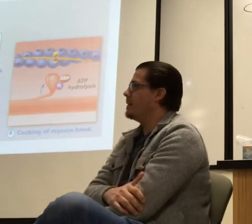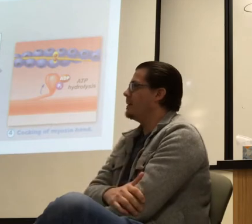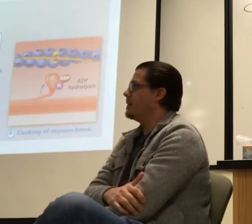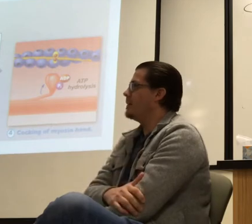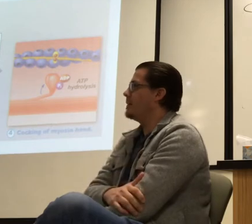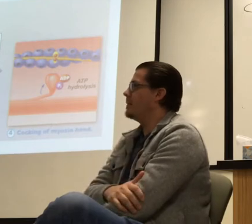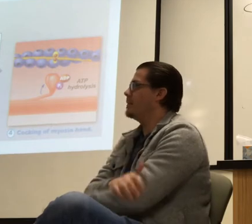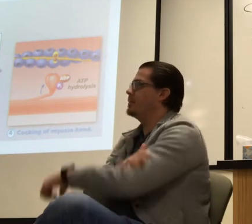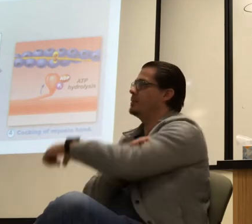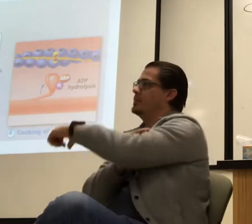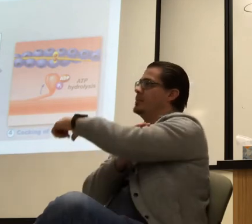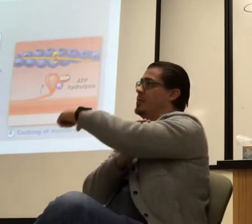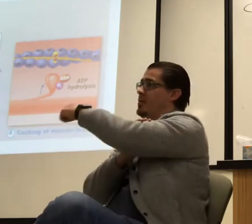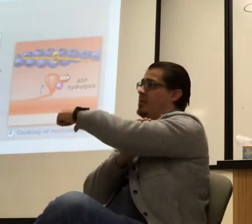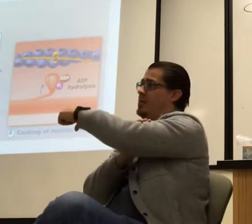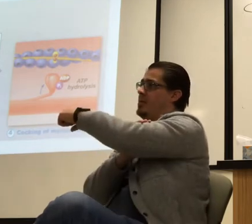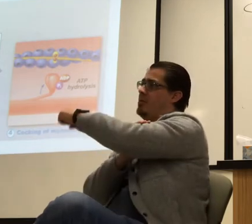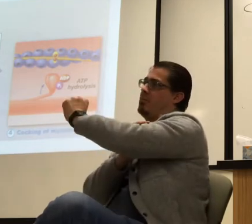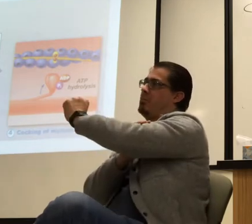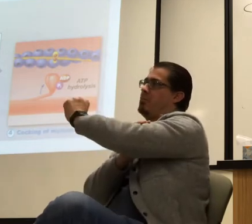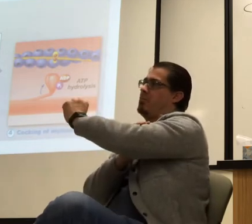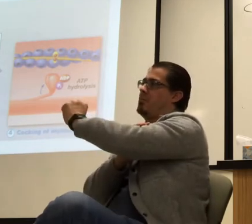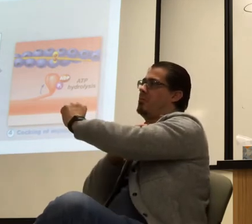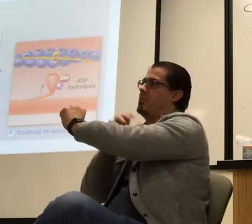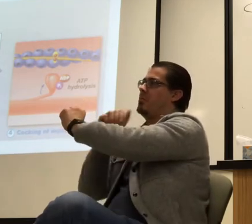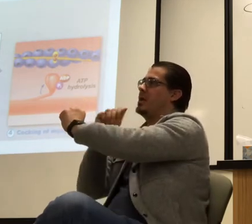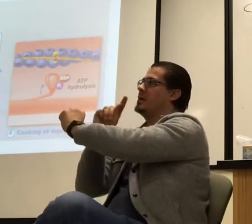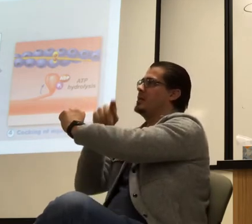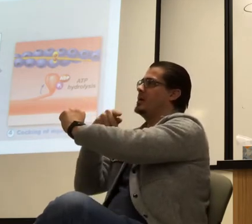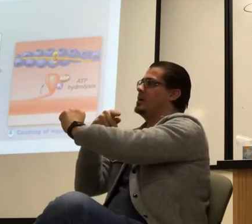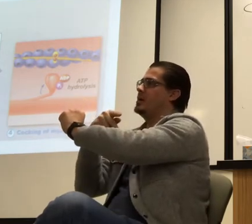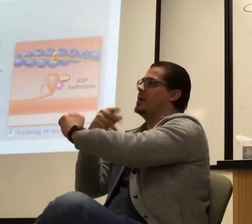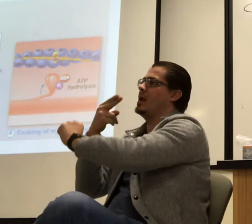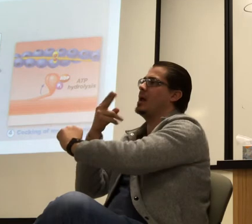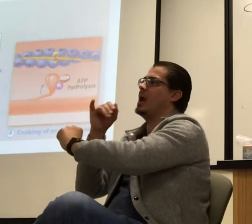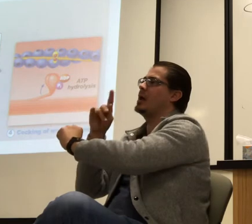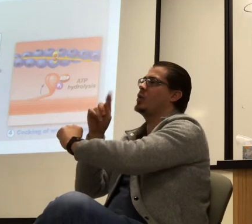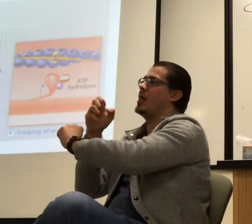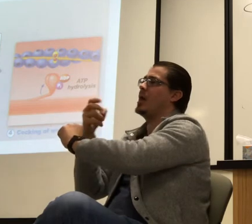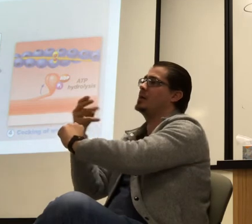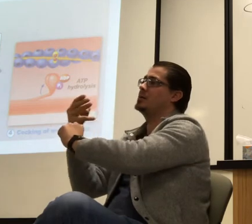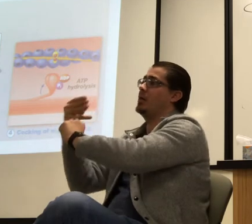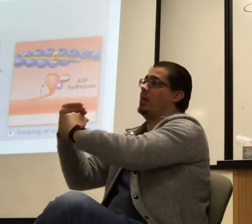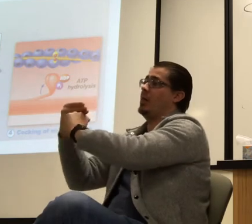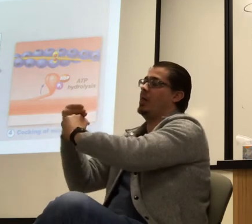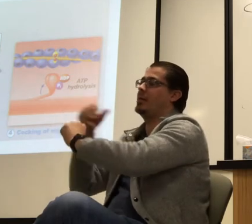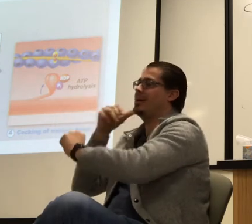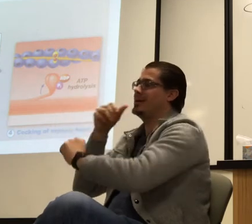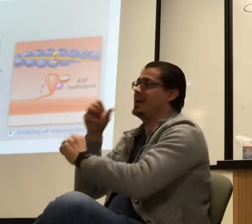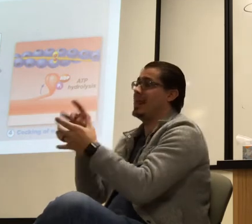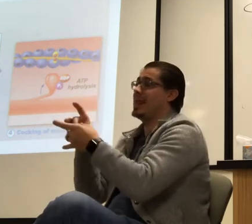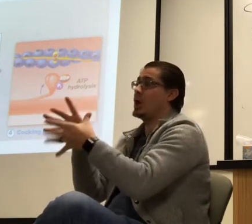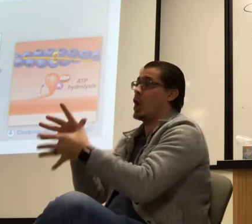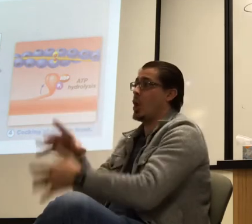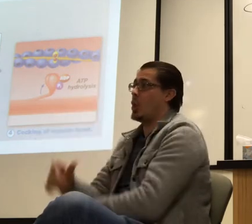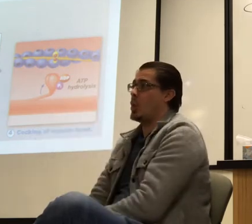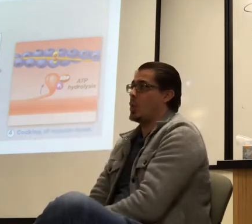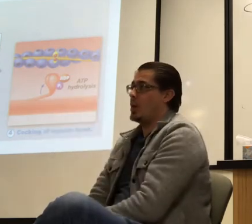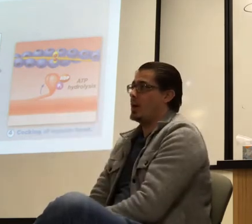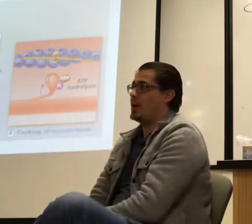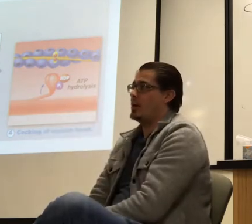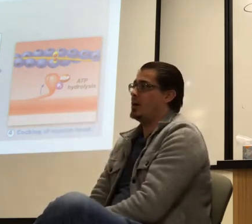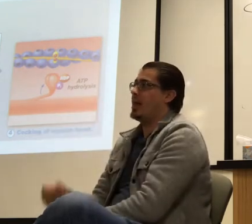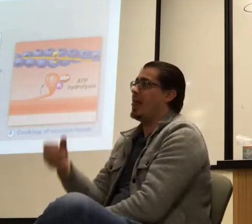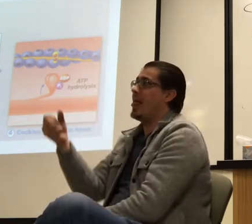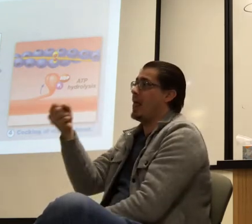And what it did was it took that ATP, and again, it hydrolyzed it, but it didn't let go of it. Okay, it held